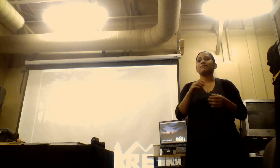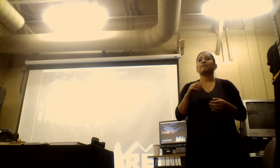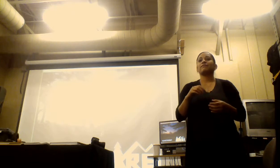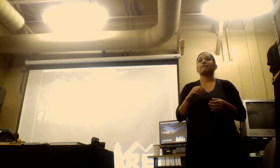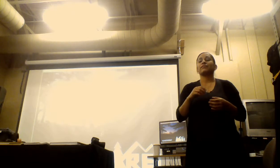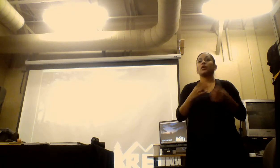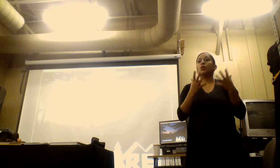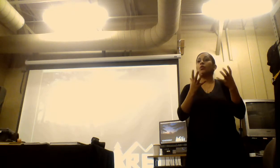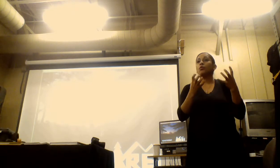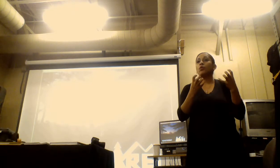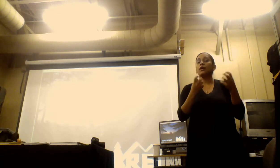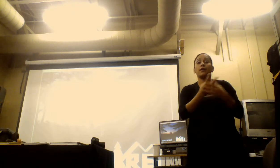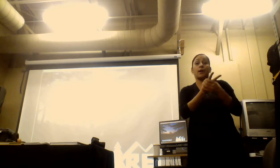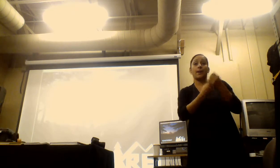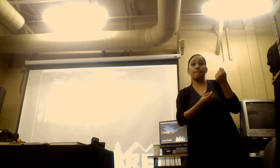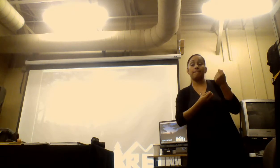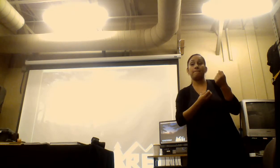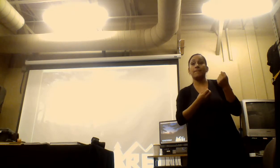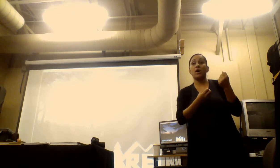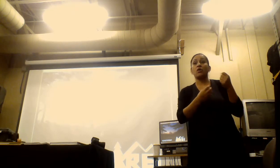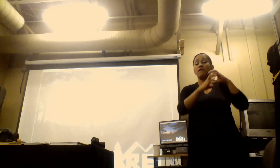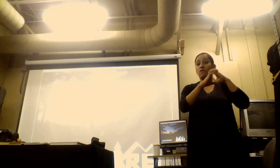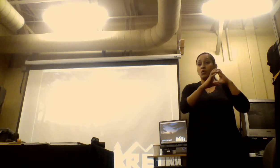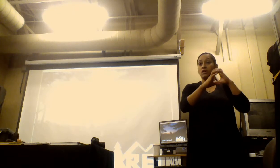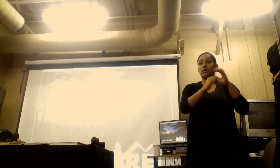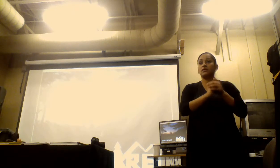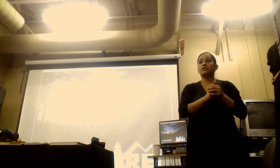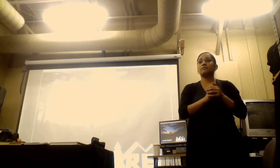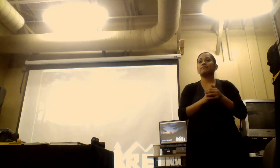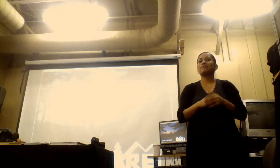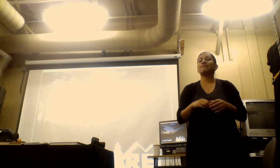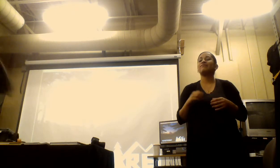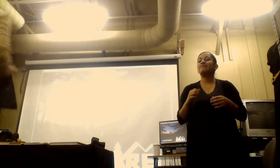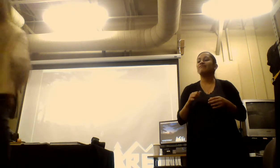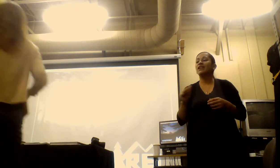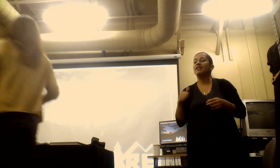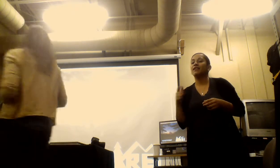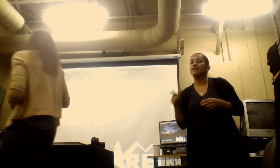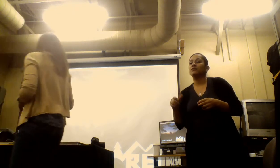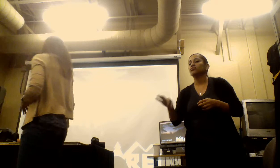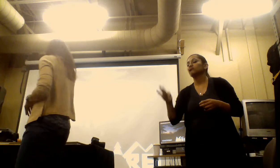be in focus. So I mean, that was, you know, it was a choice that they made.